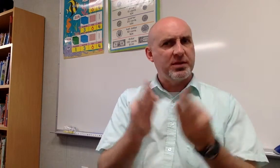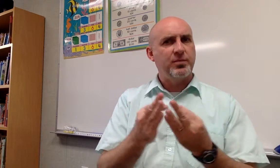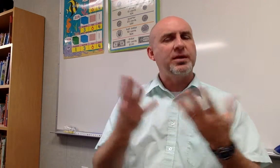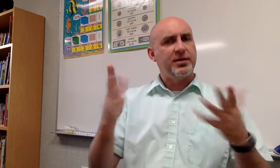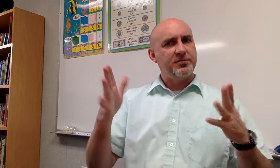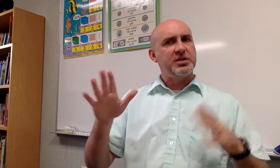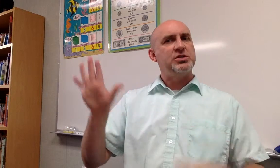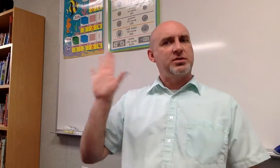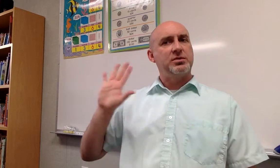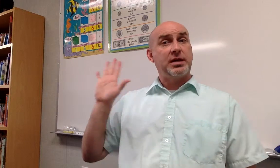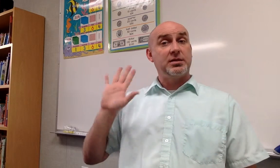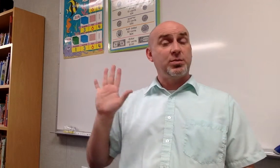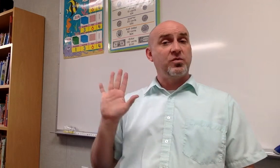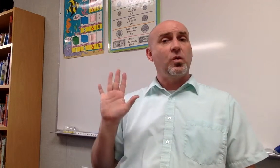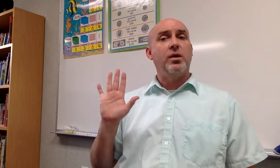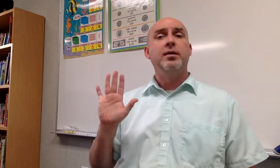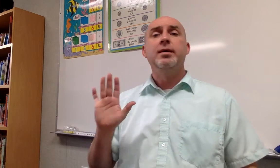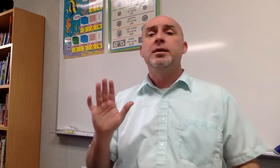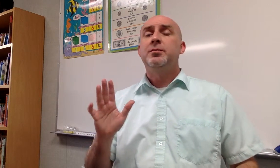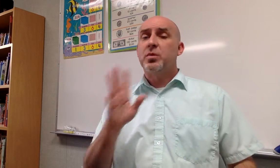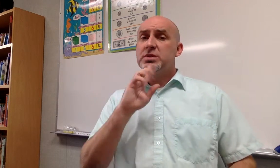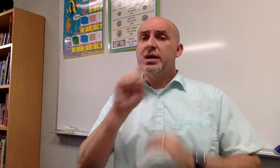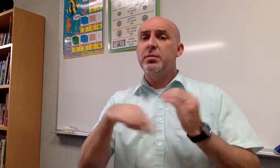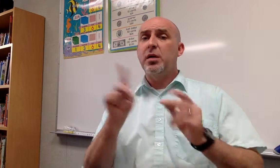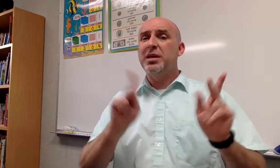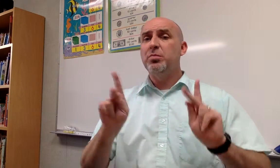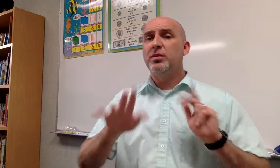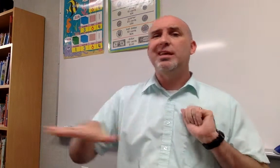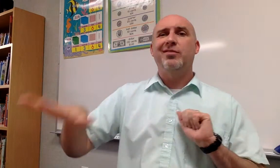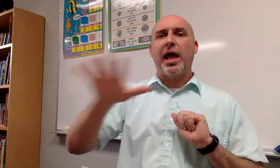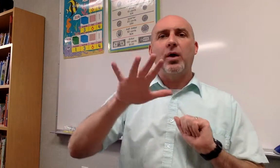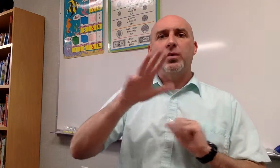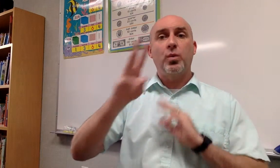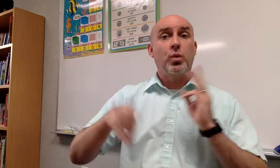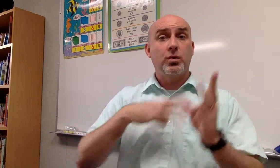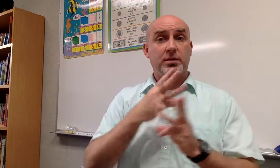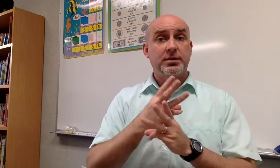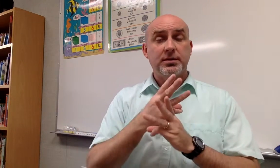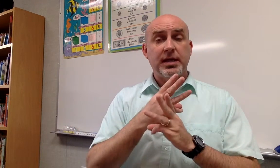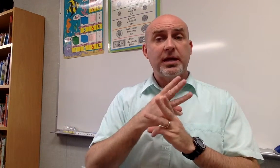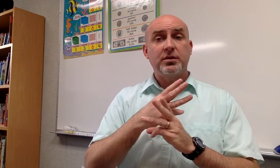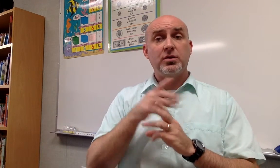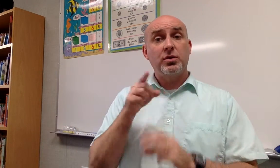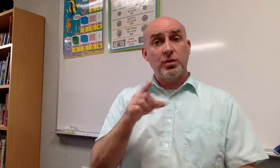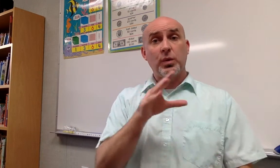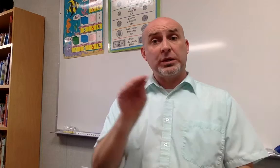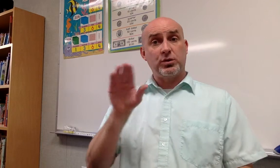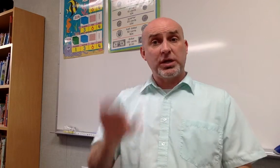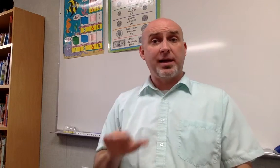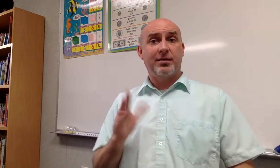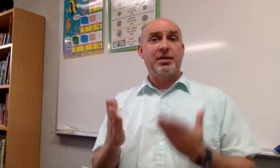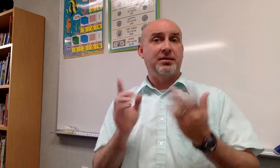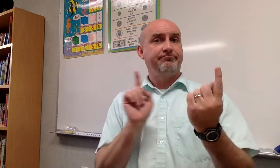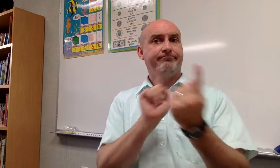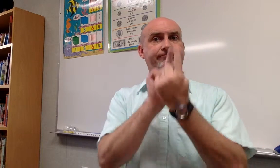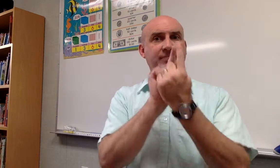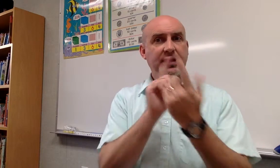we kind of finished those signs before. We're talking about people kind of out in the world that you and your child may